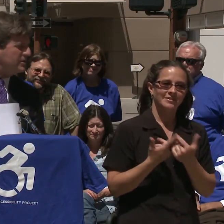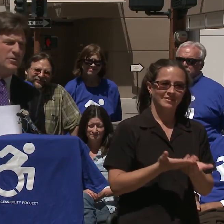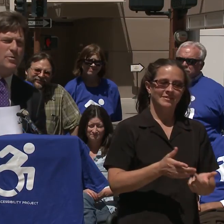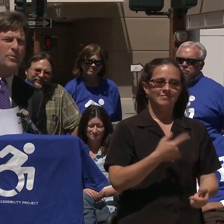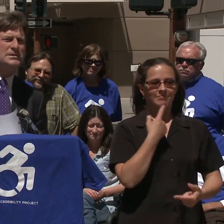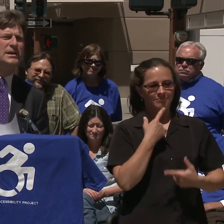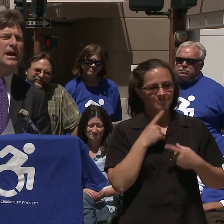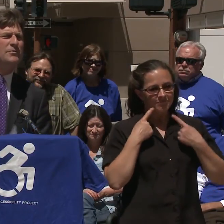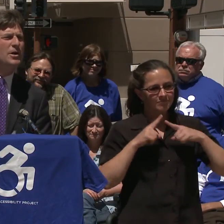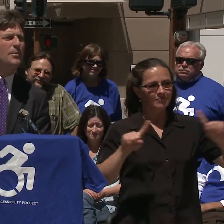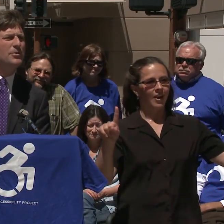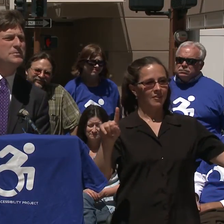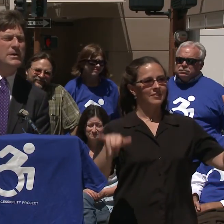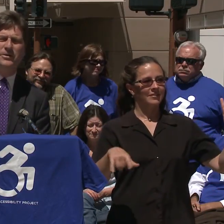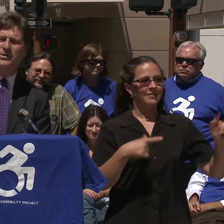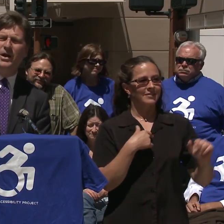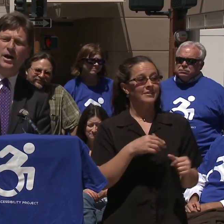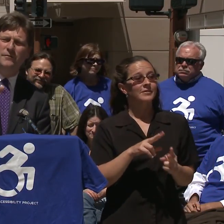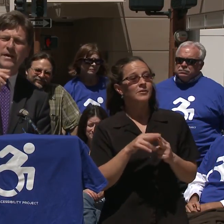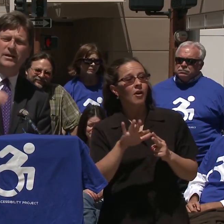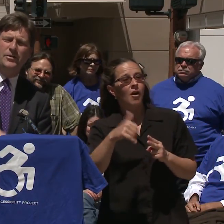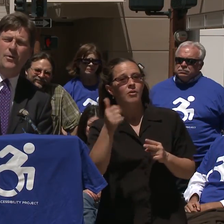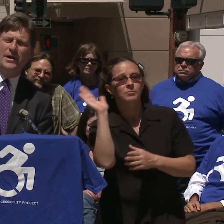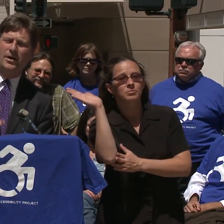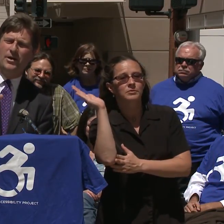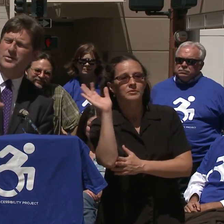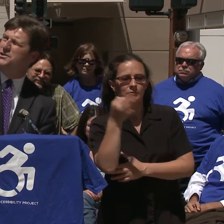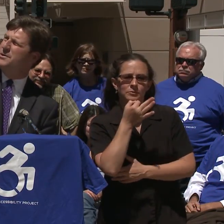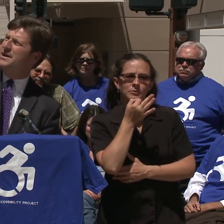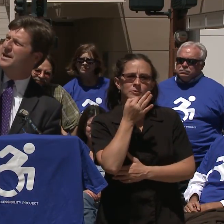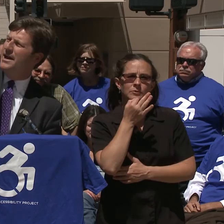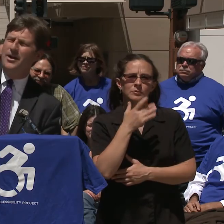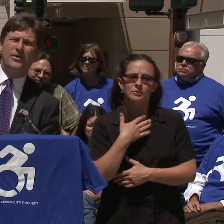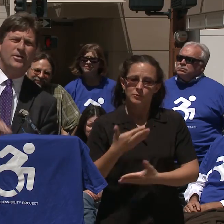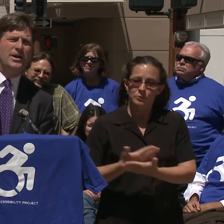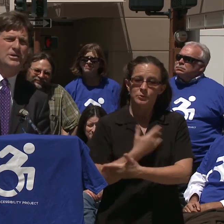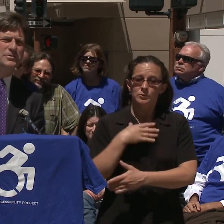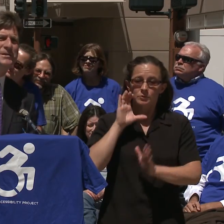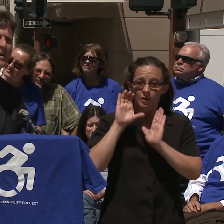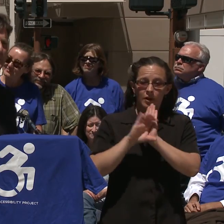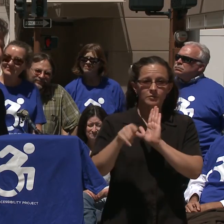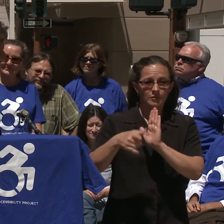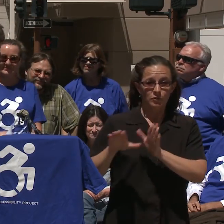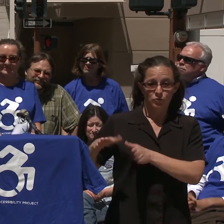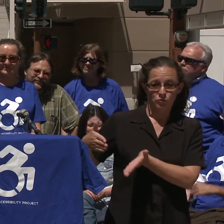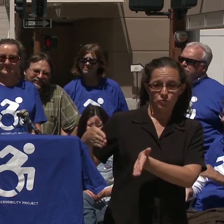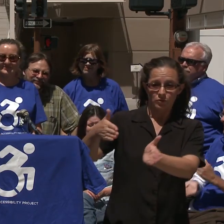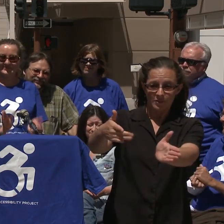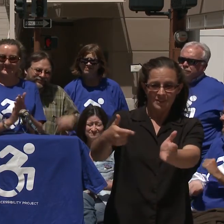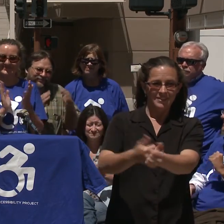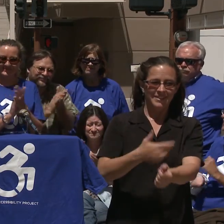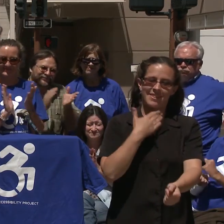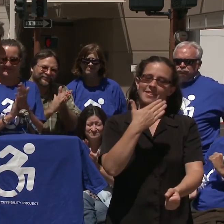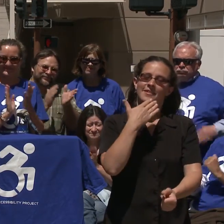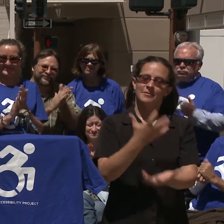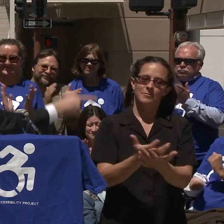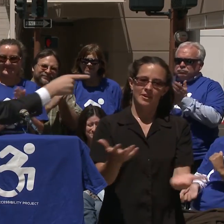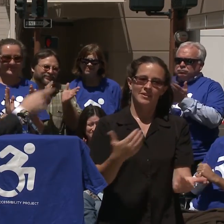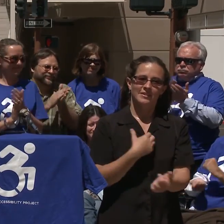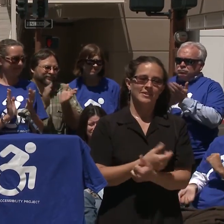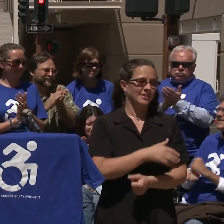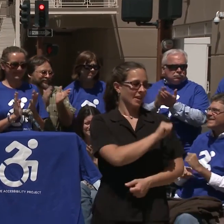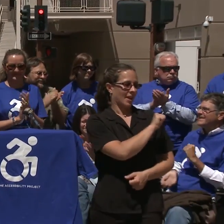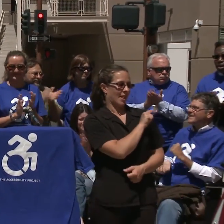gonna, in just a few moments, after a couple other speakers, unveiling the new icon on the street and on our street sign. Thank you so much.